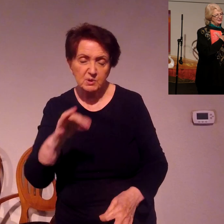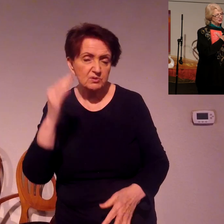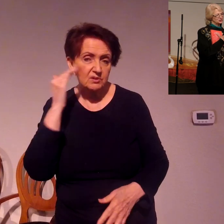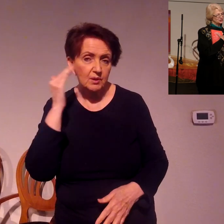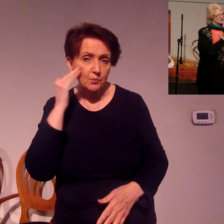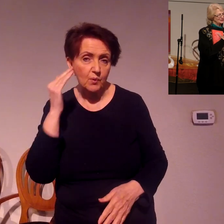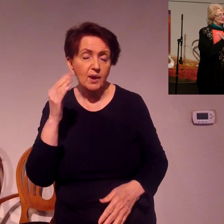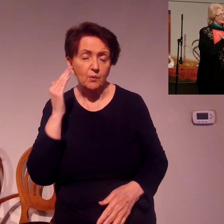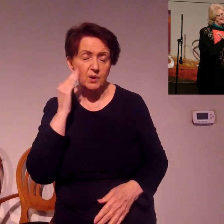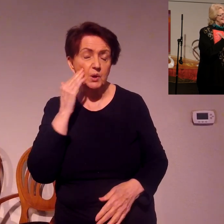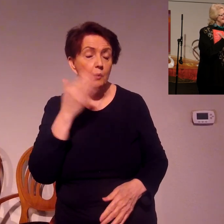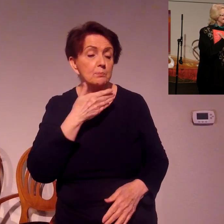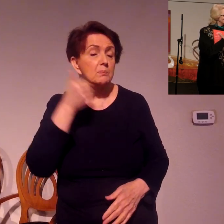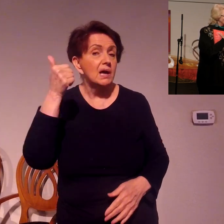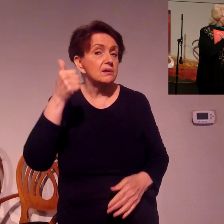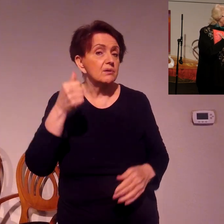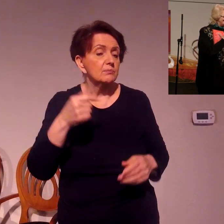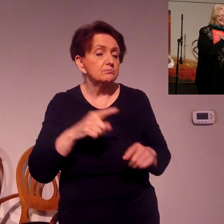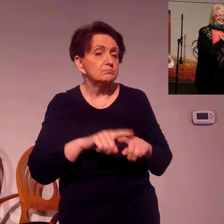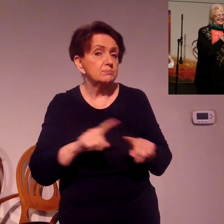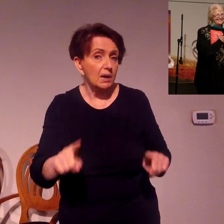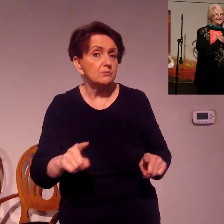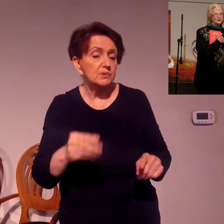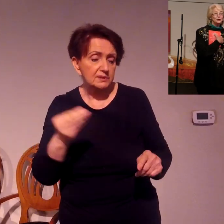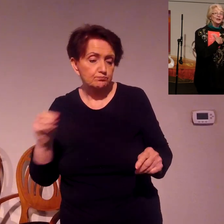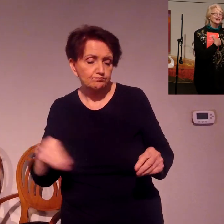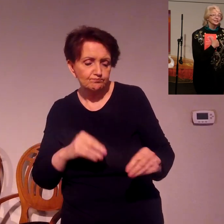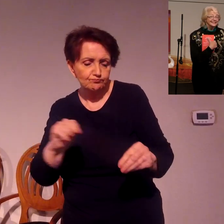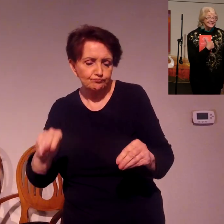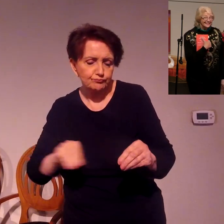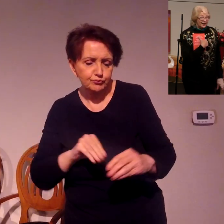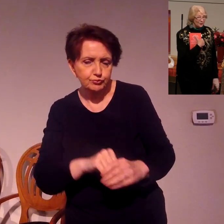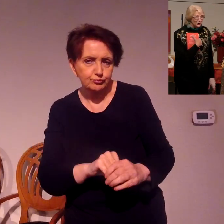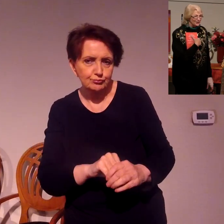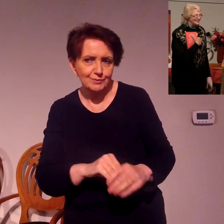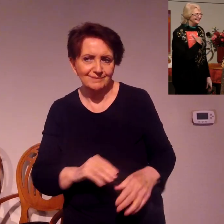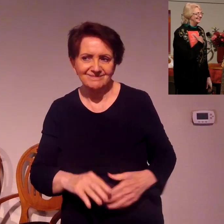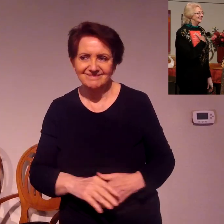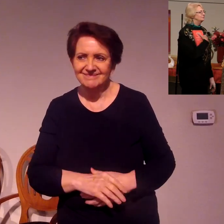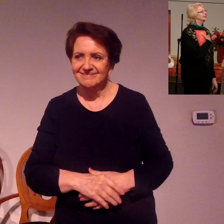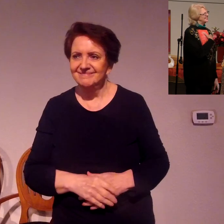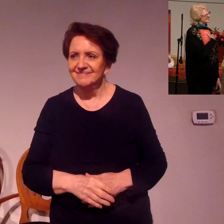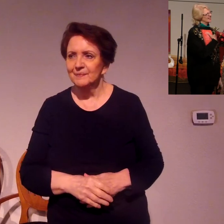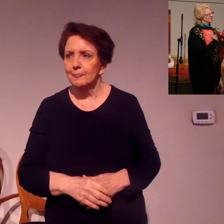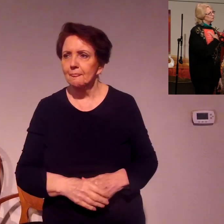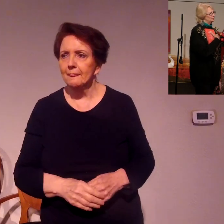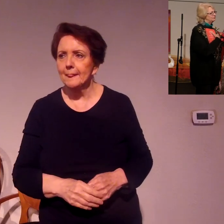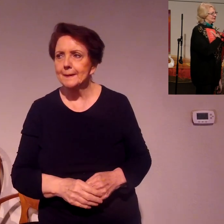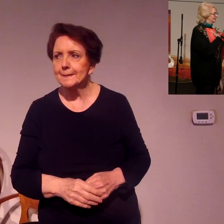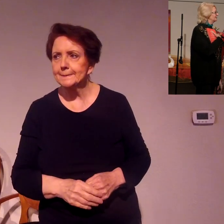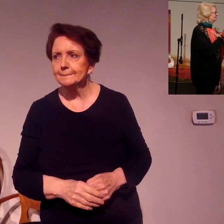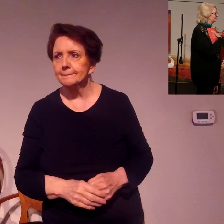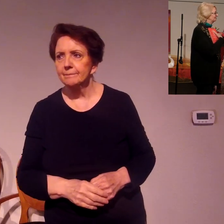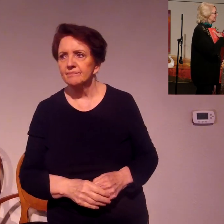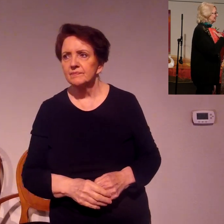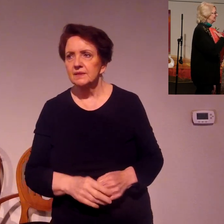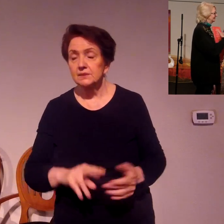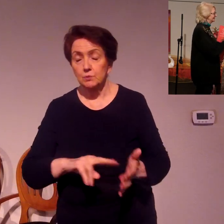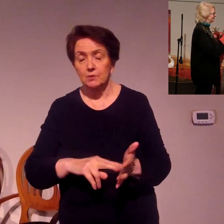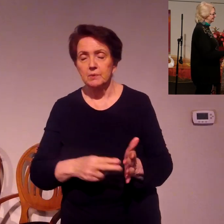we can sure slip it in there, can't we? Even though we don't actually say that word, but it is actually what we mean.